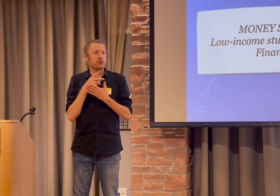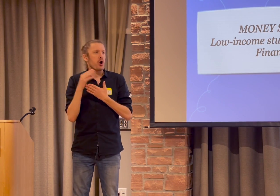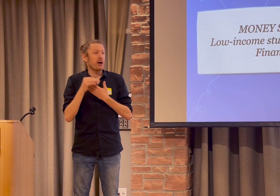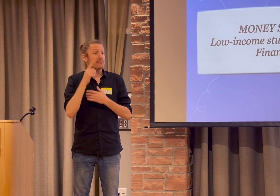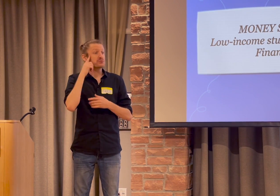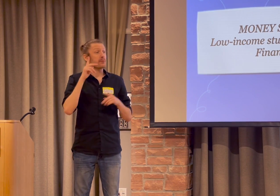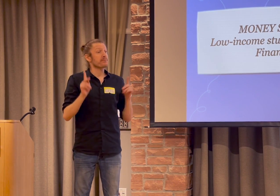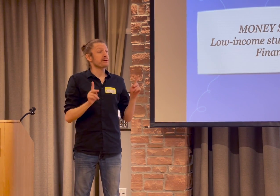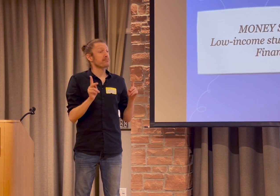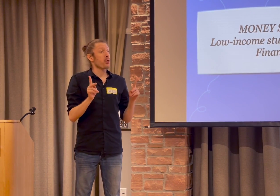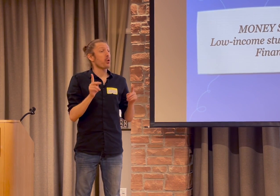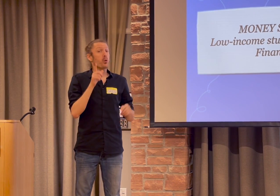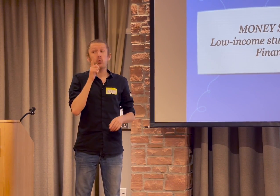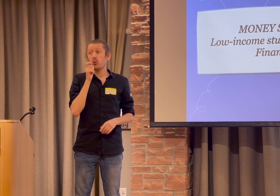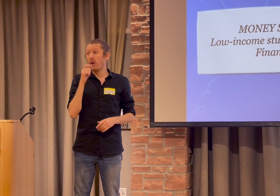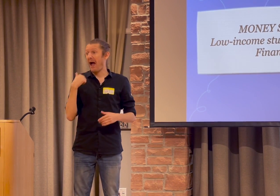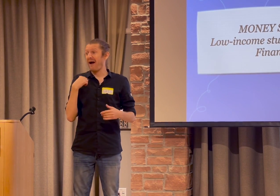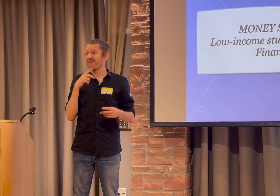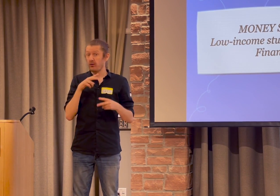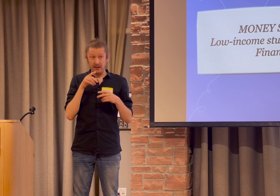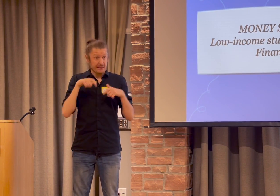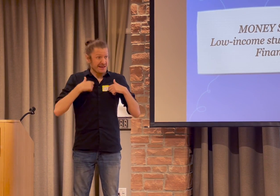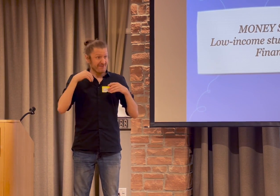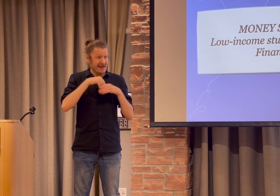Universities like CU have special programs for people